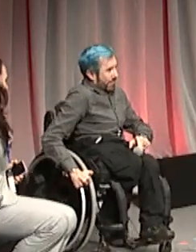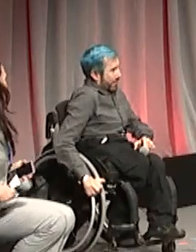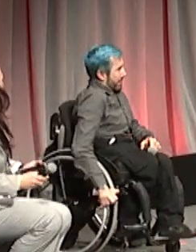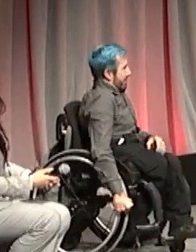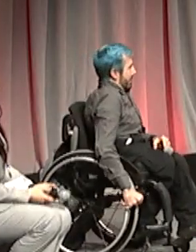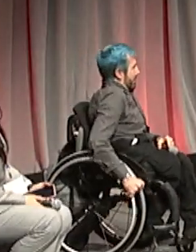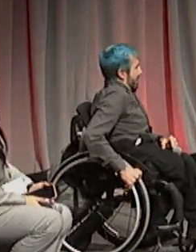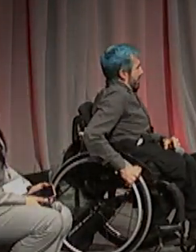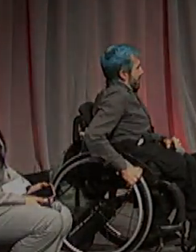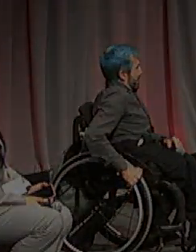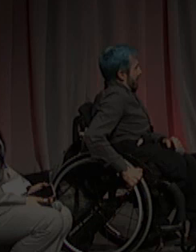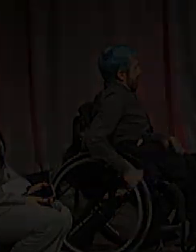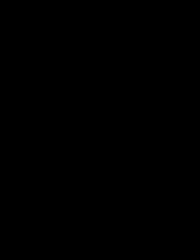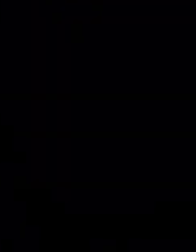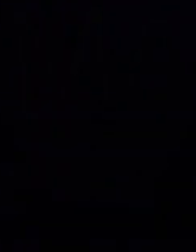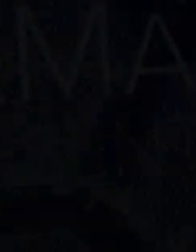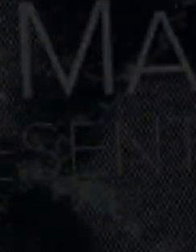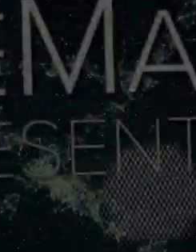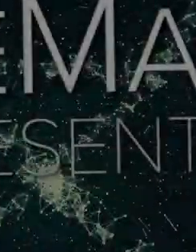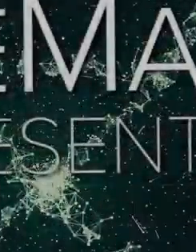Thank you. Thank you. Extraordinary.